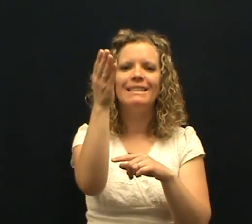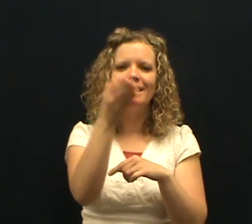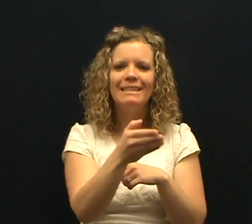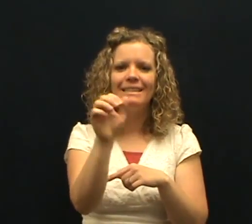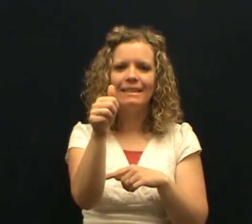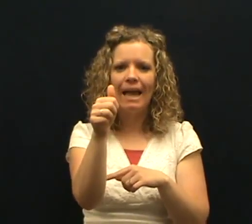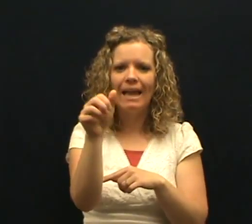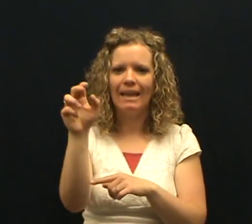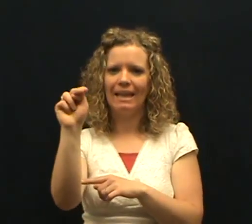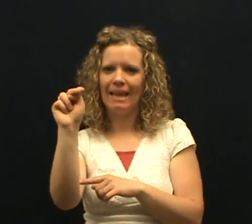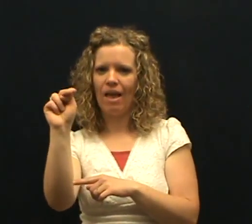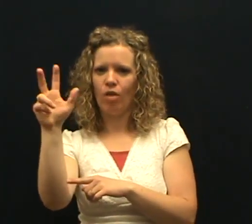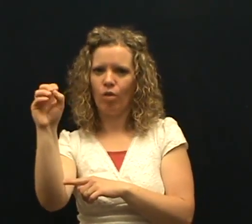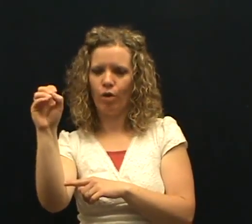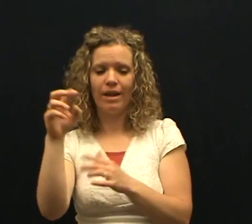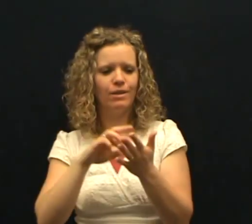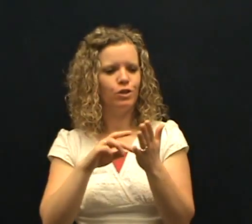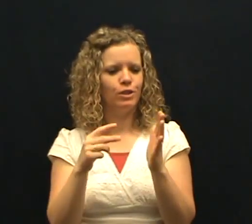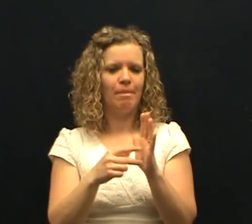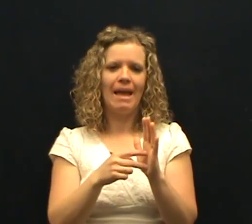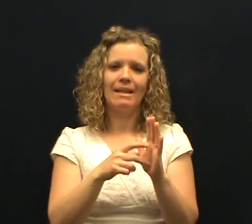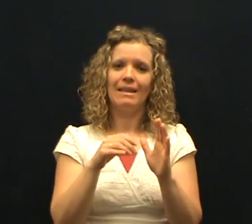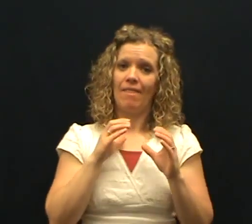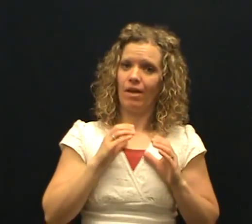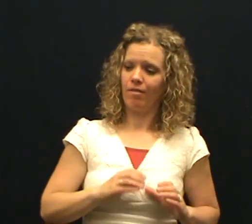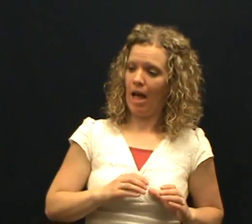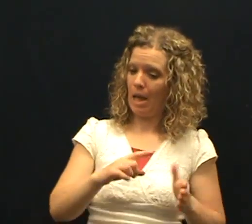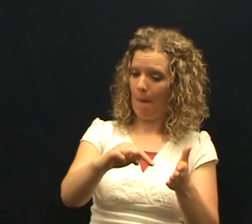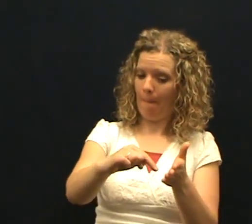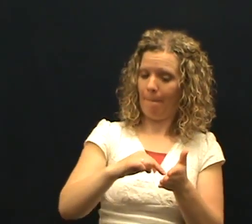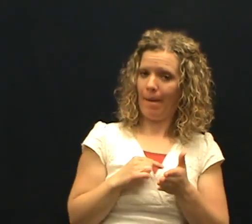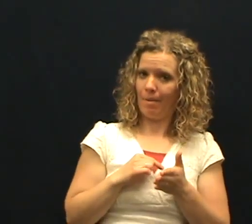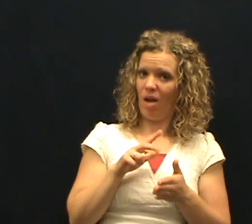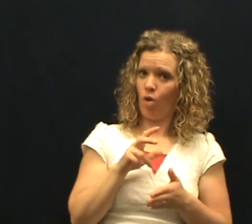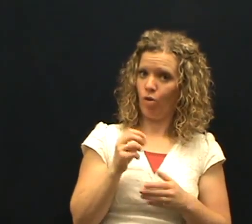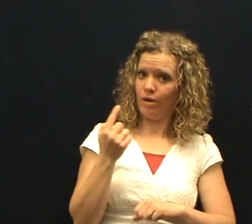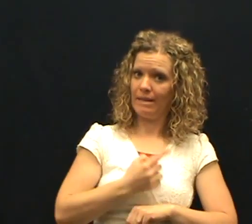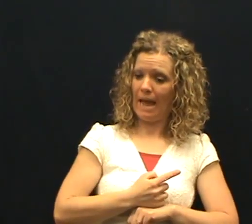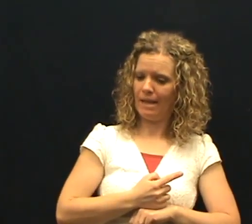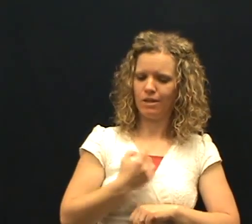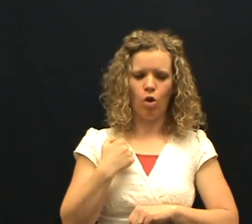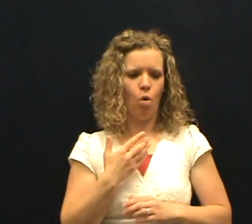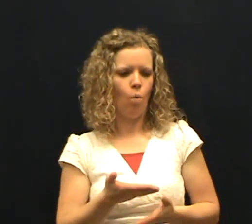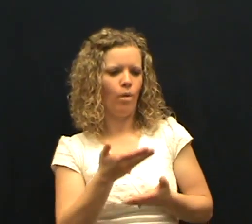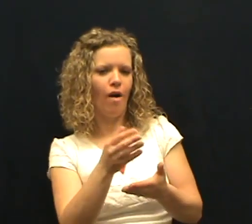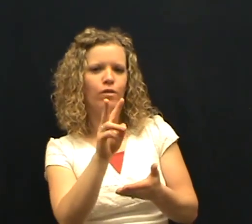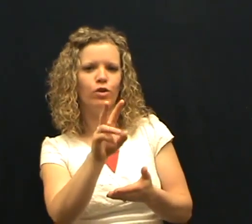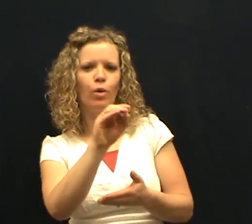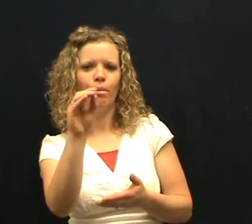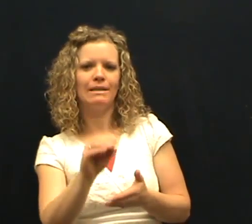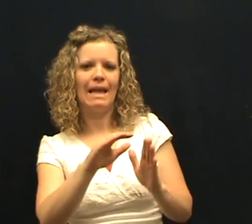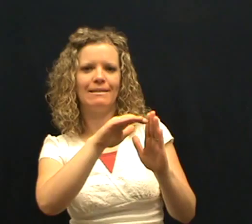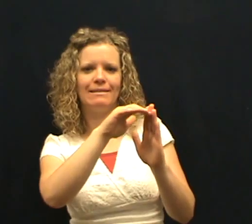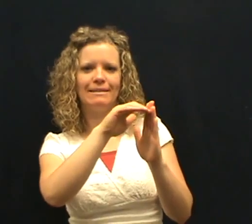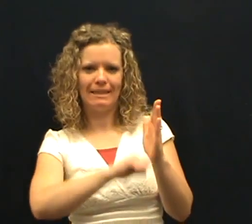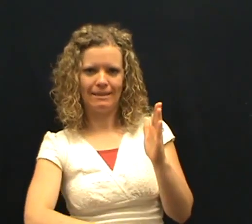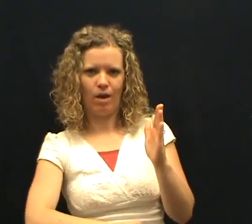within 10 days, we're going to give you a 2% discount. If you don't, you have to pay us within 30 days